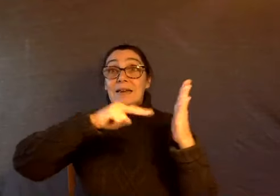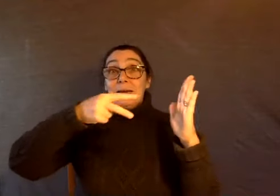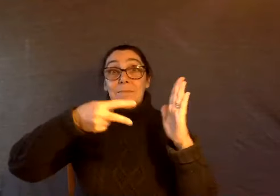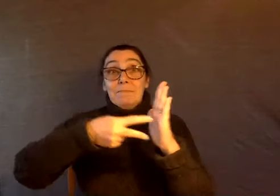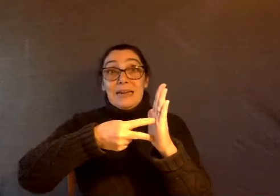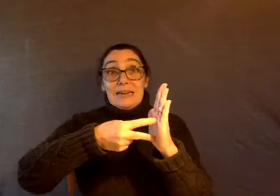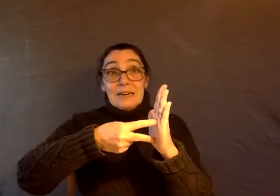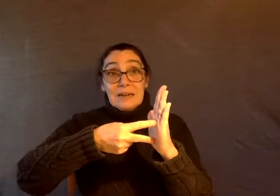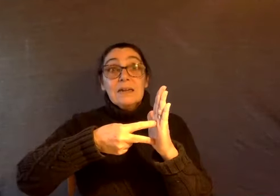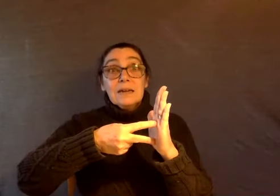Mean.